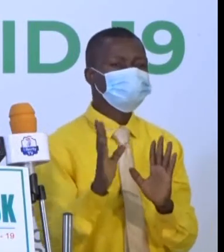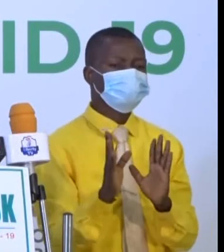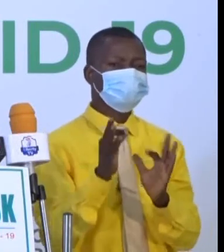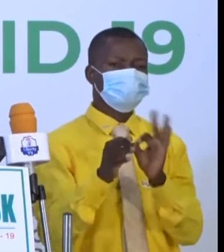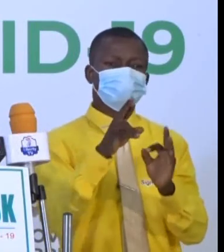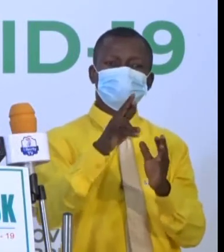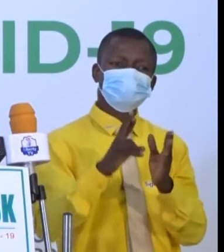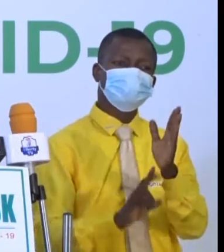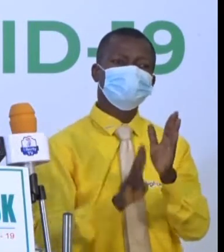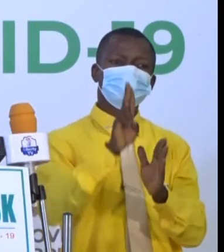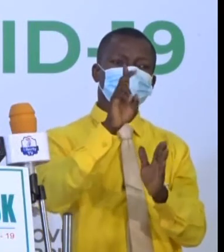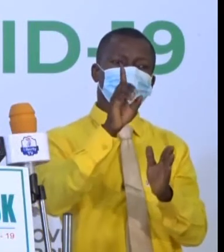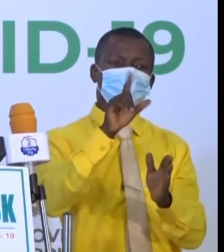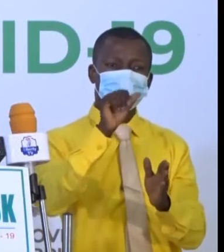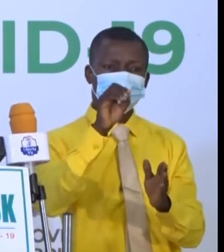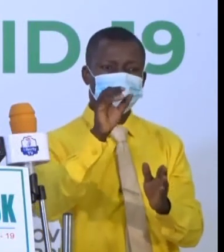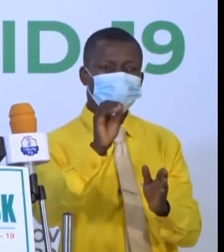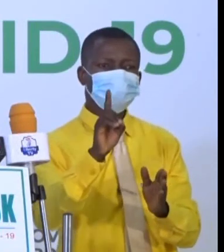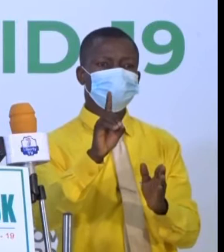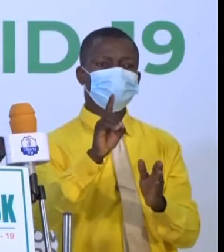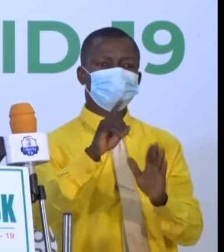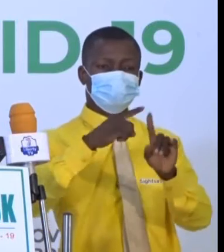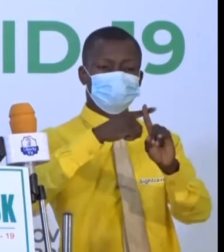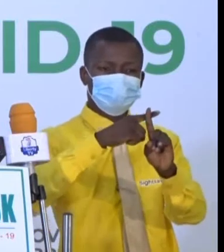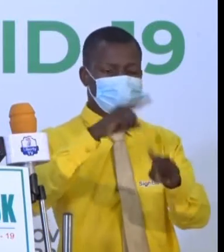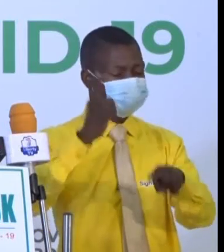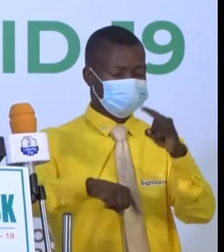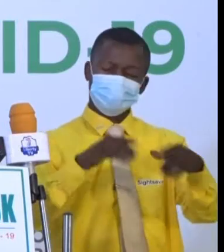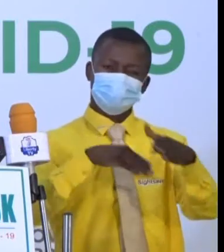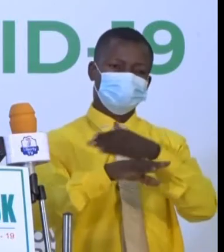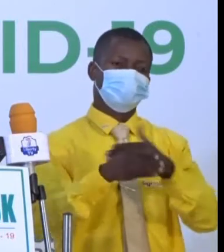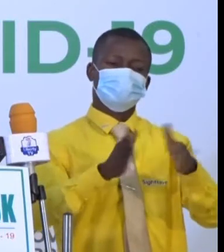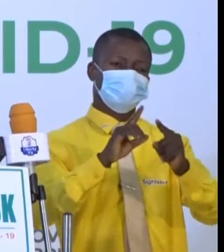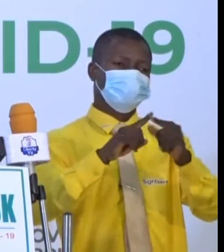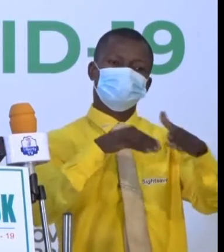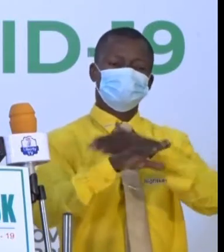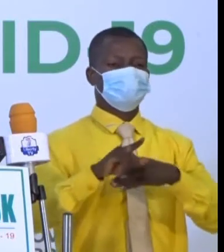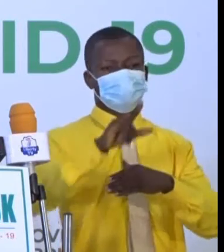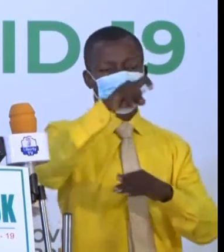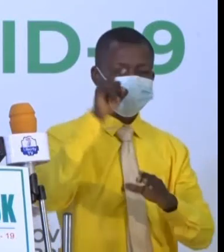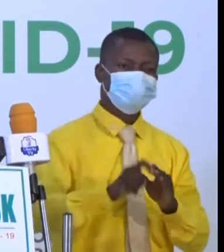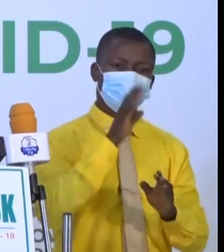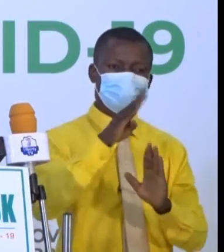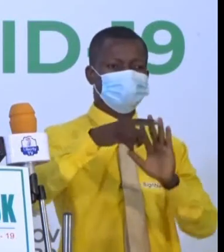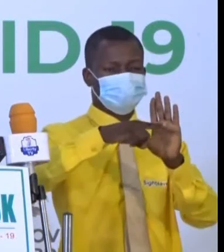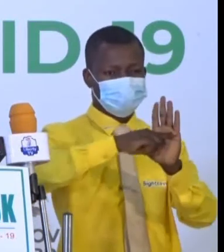positive COVID-19 PCR result, you'll still not be allowed to board. It has to be a negative result.